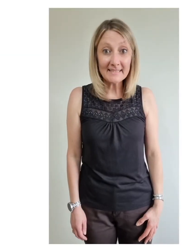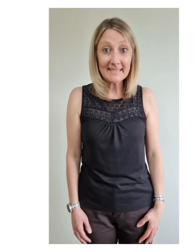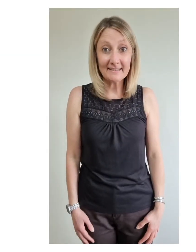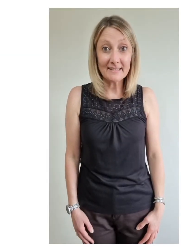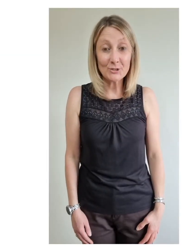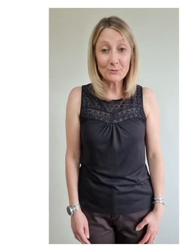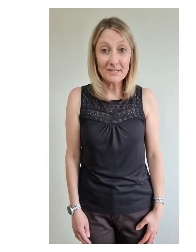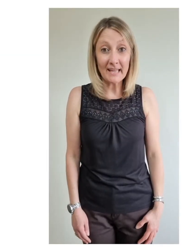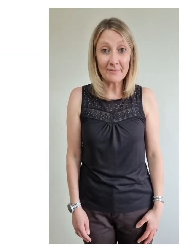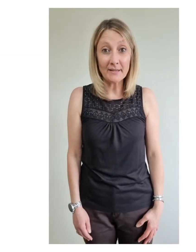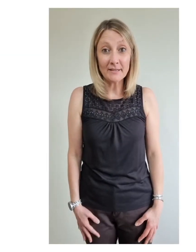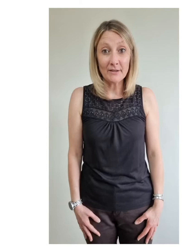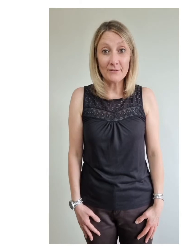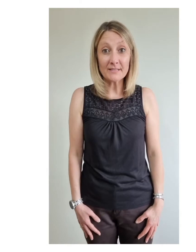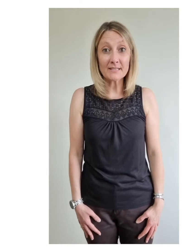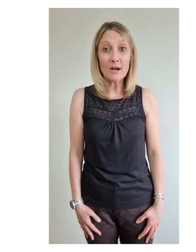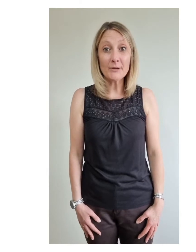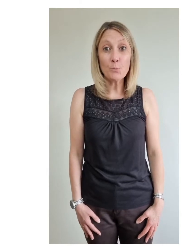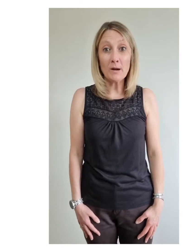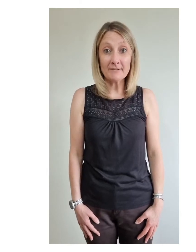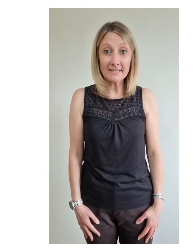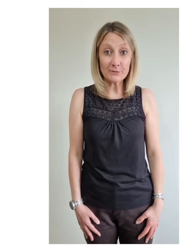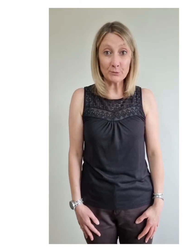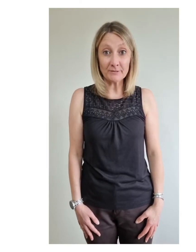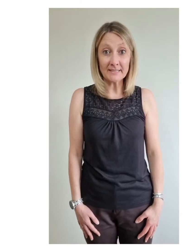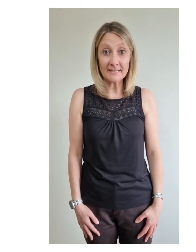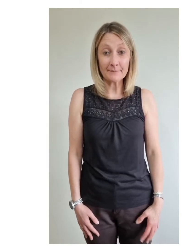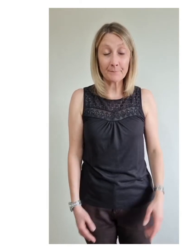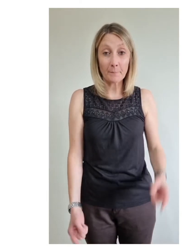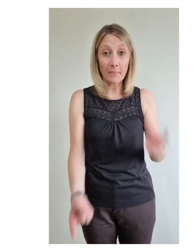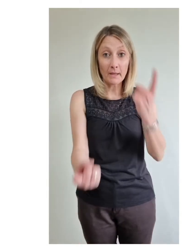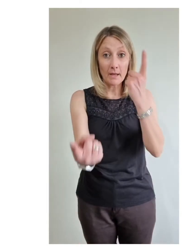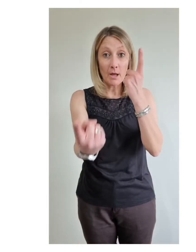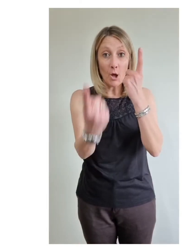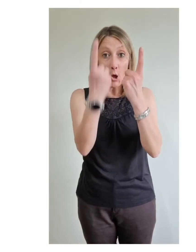Now let's link these two together for the sign Worrysaurus.